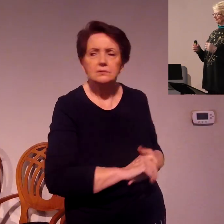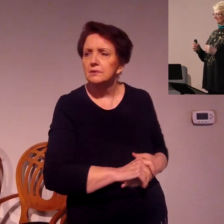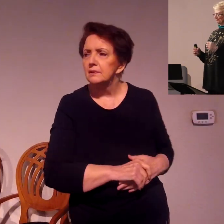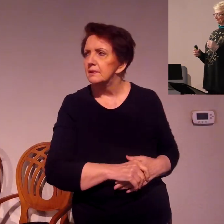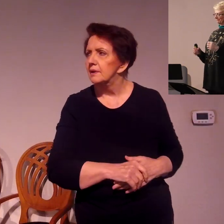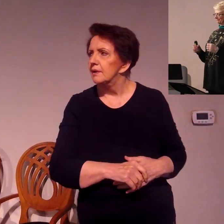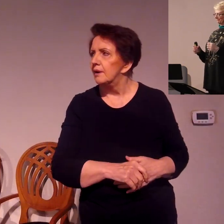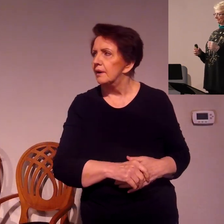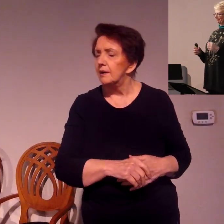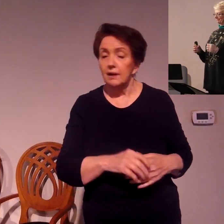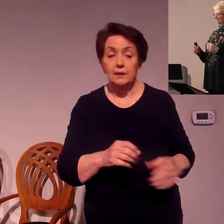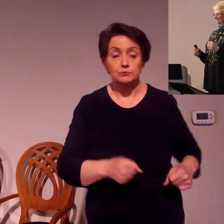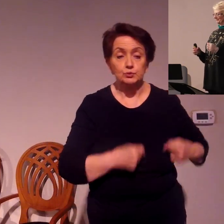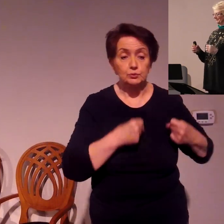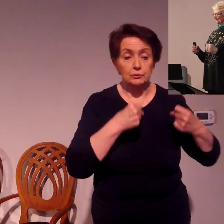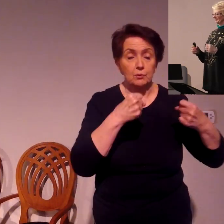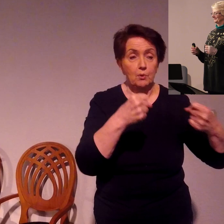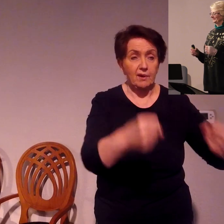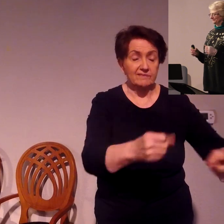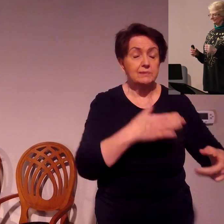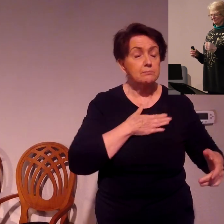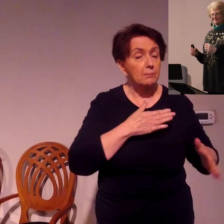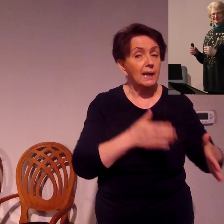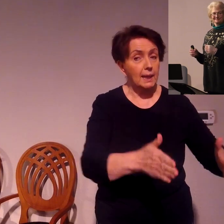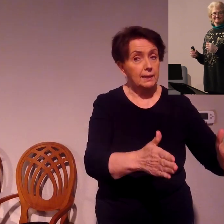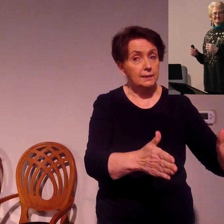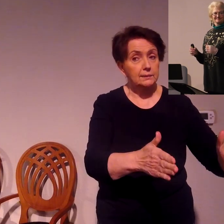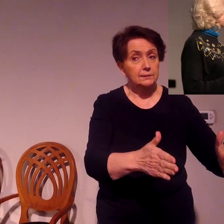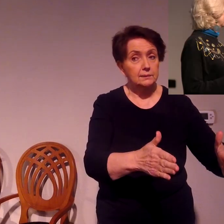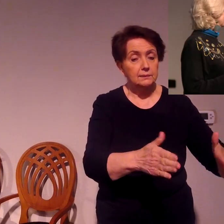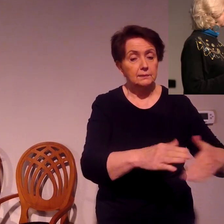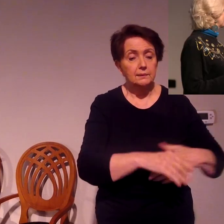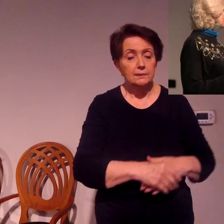down the road in my own lane.